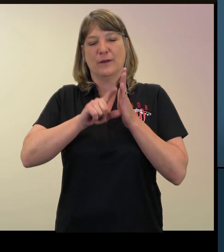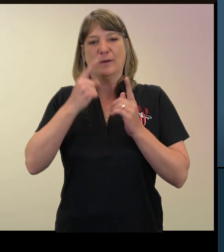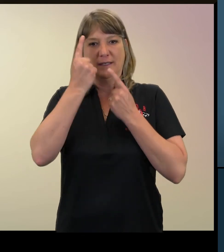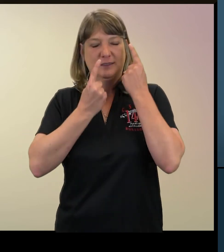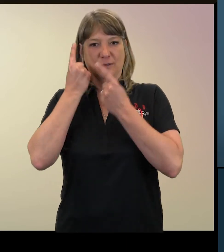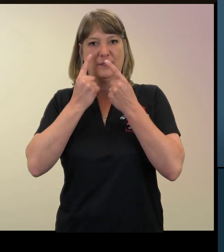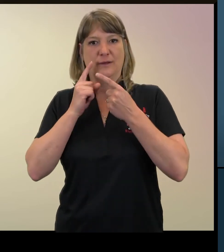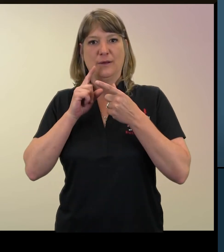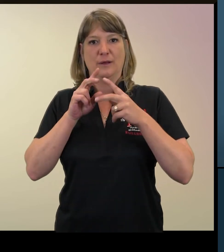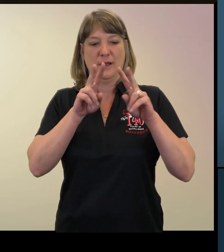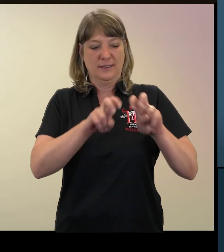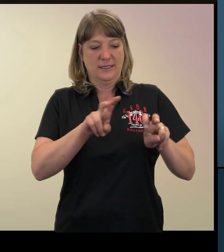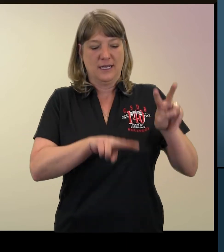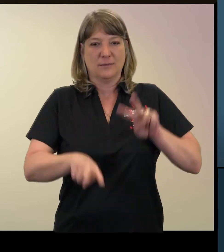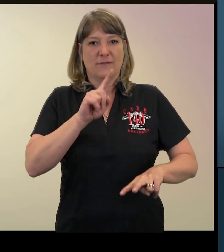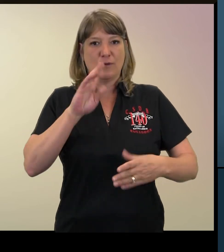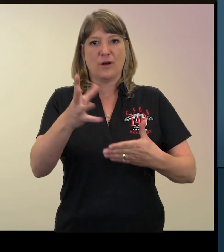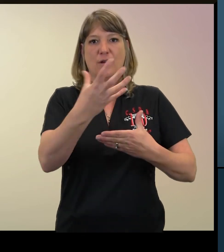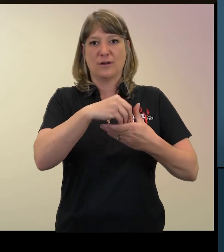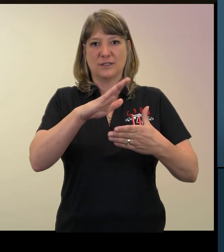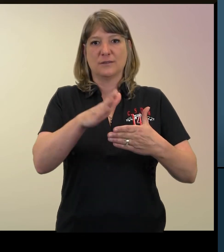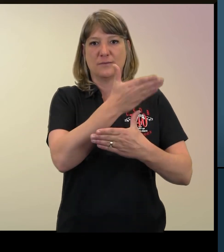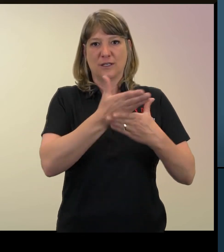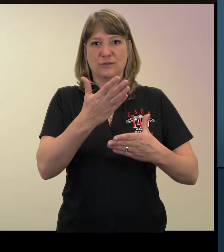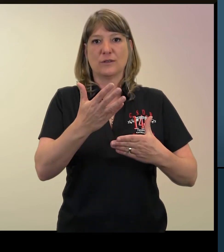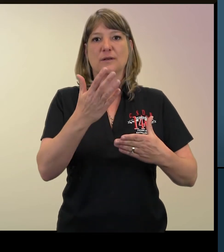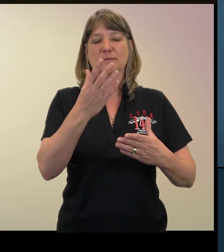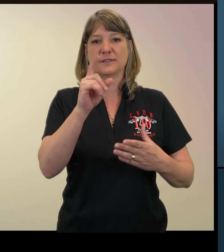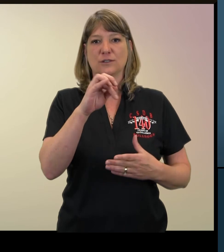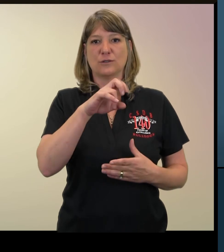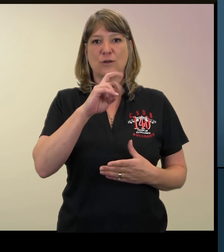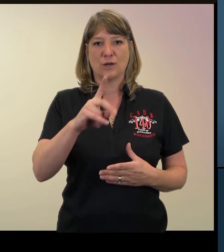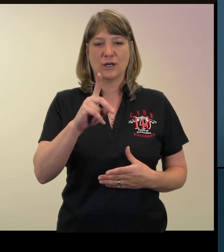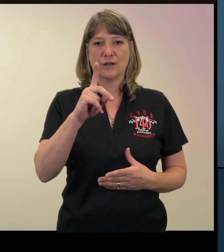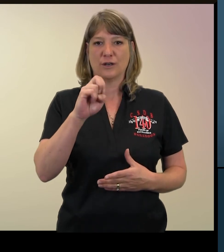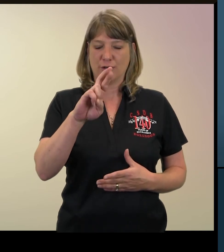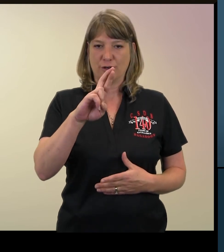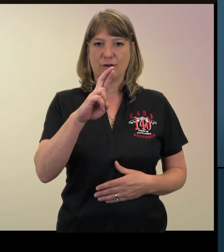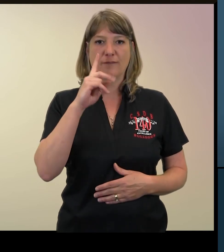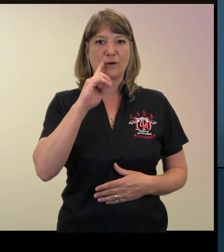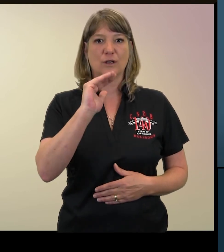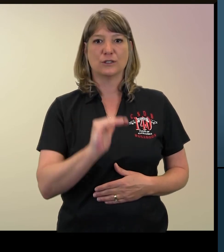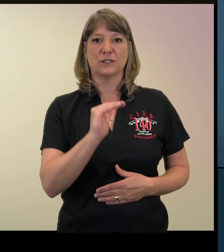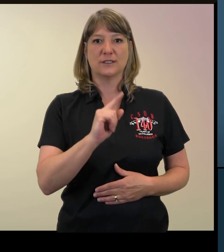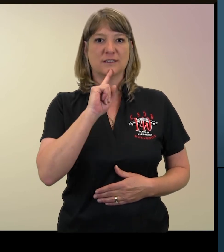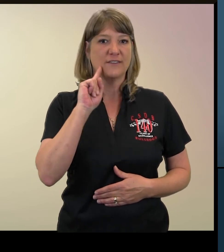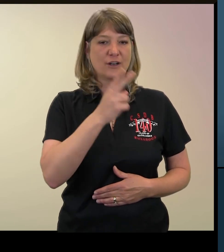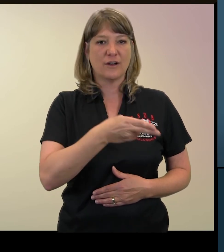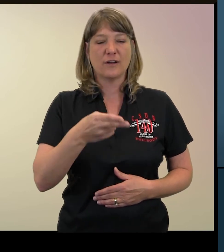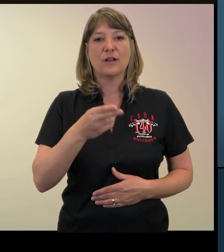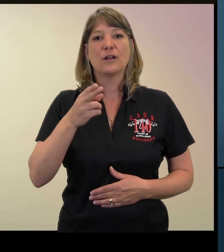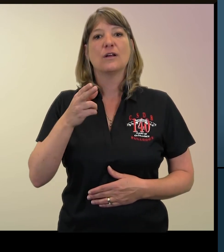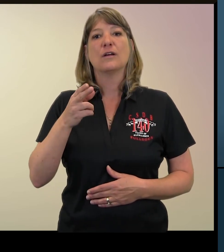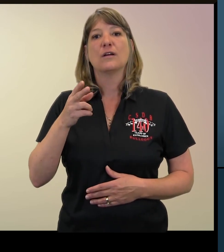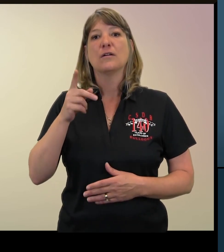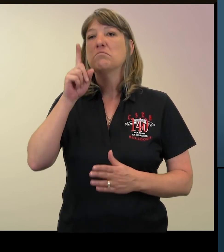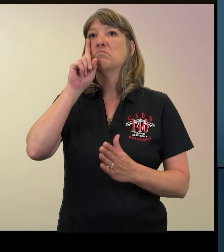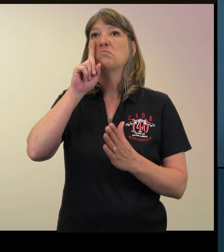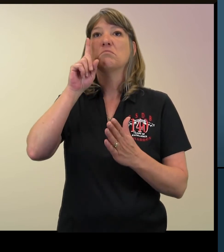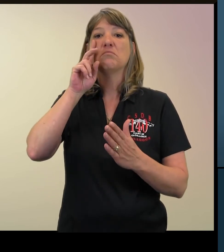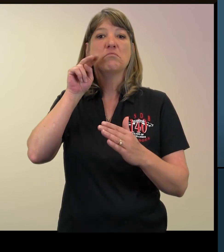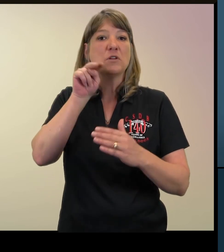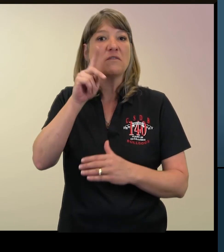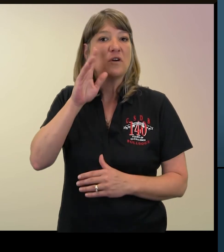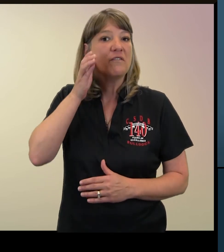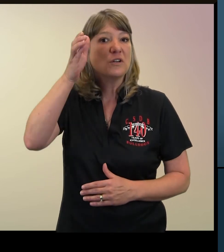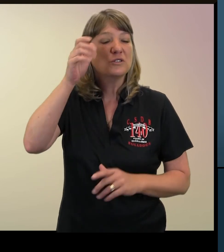reviewed considerations in assessment of an autism spectrum disorder among children who are deaf and hard of hearing. Look for